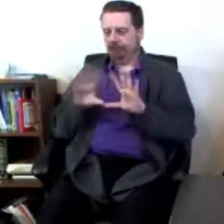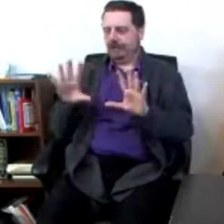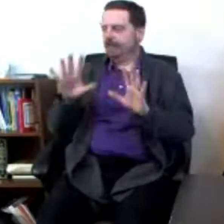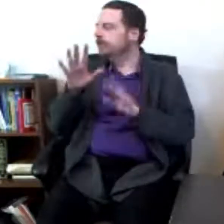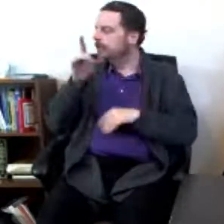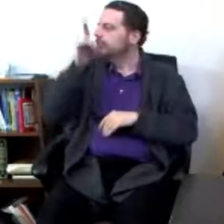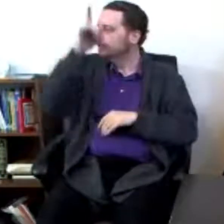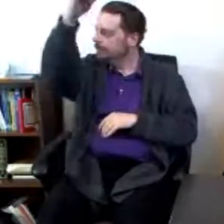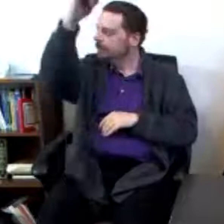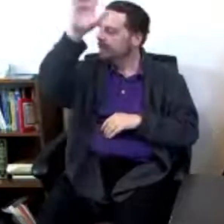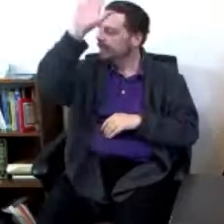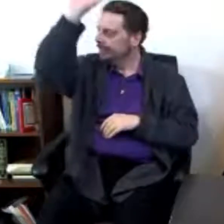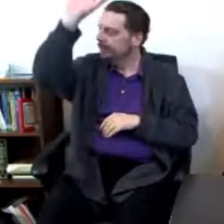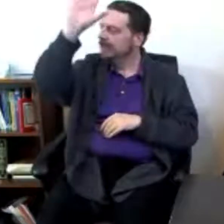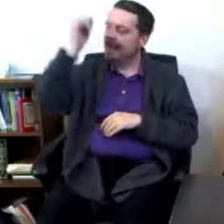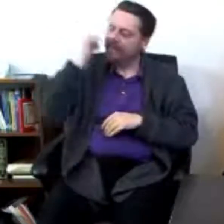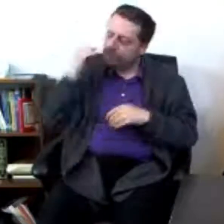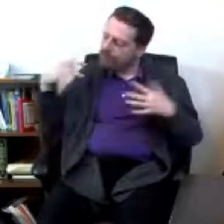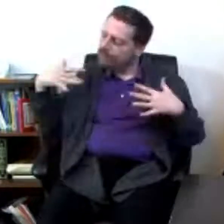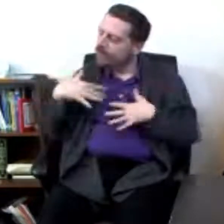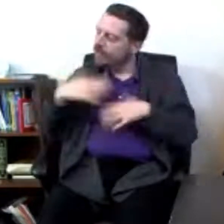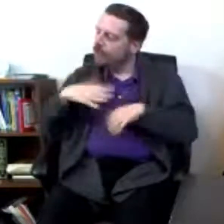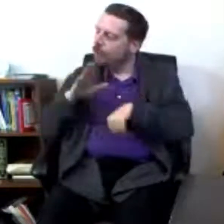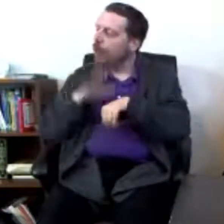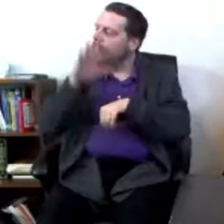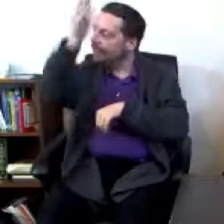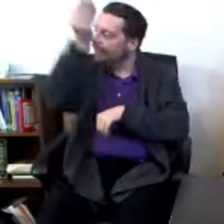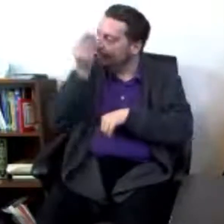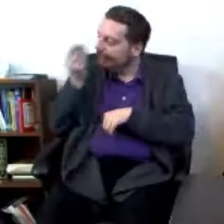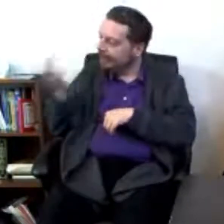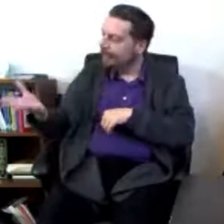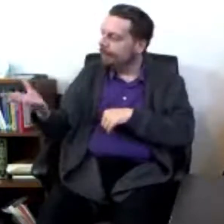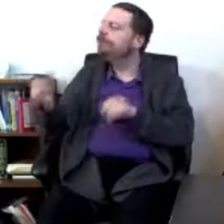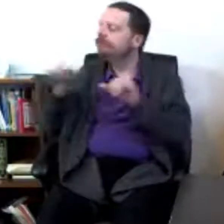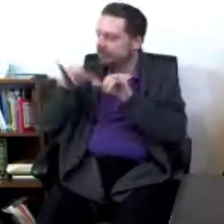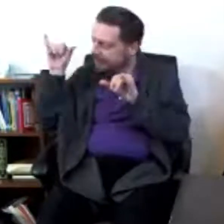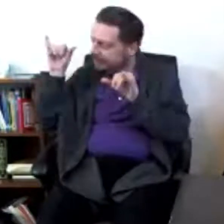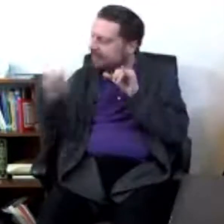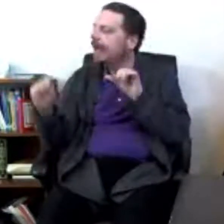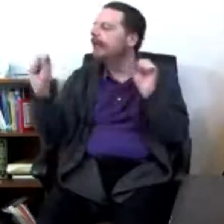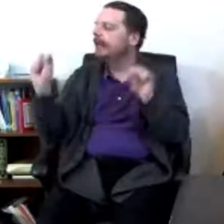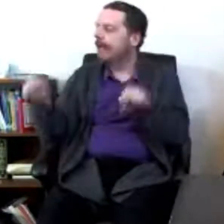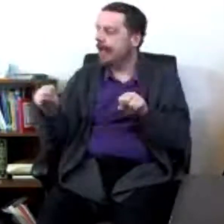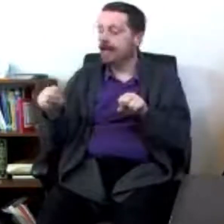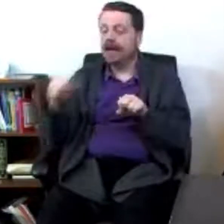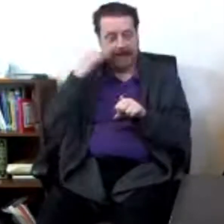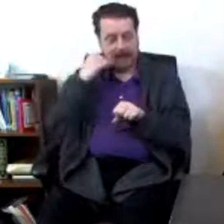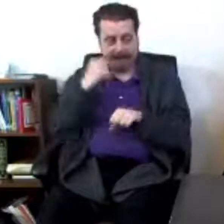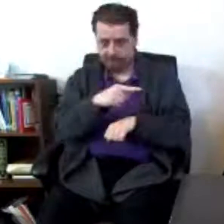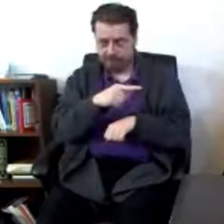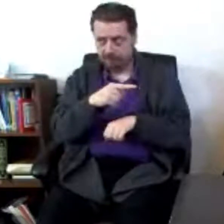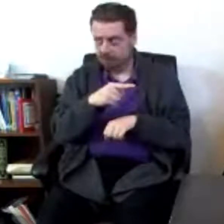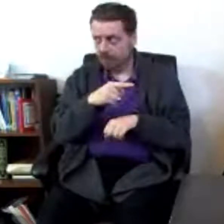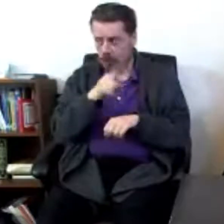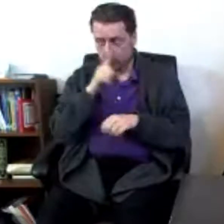fear the warnings that I give them, those who take my warning seriously.